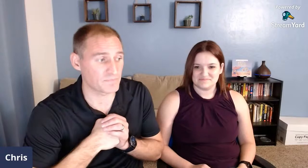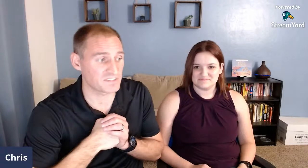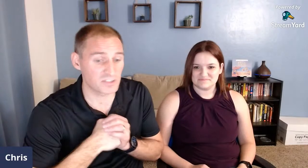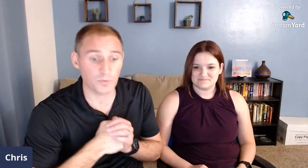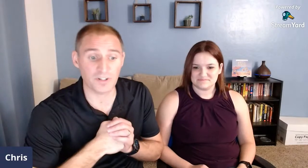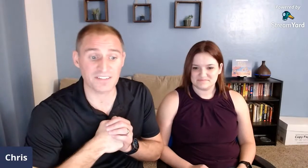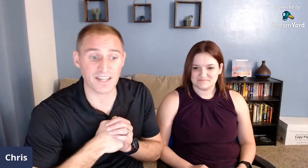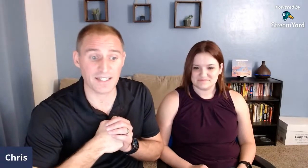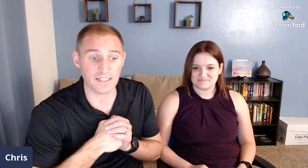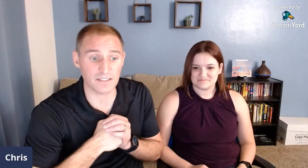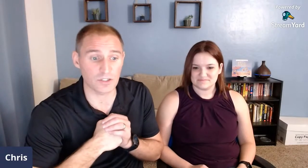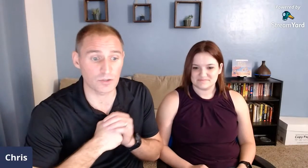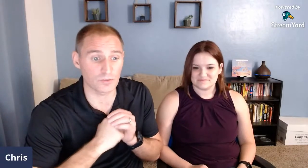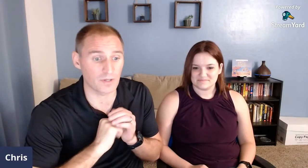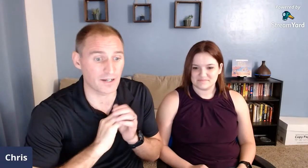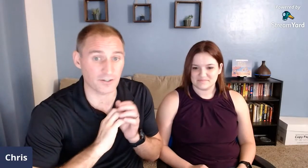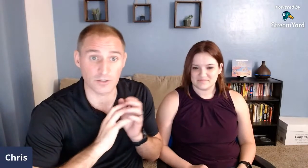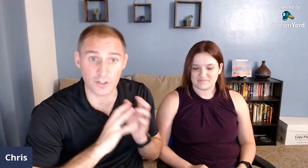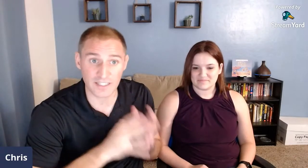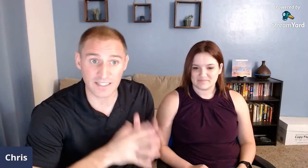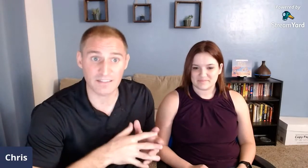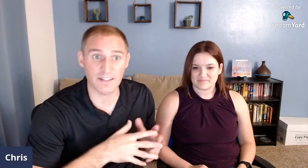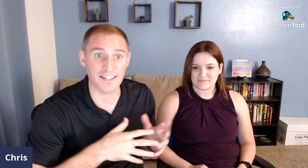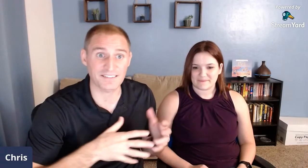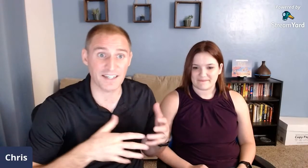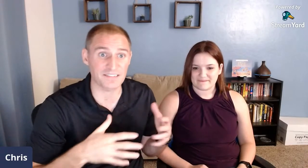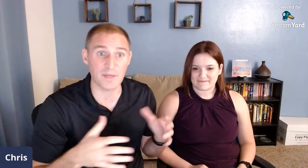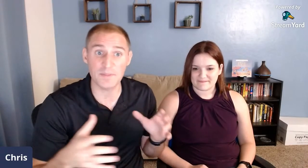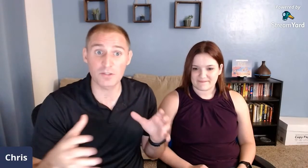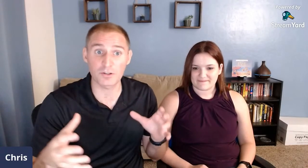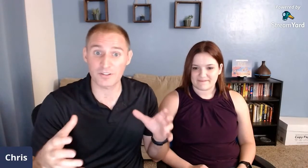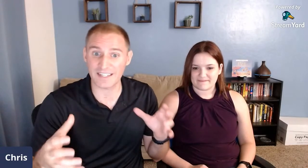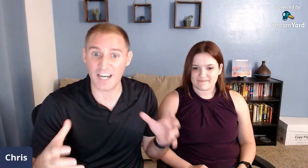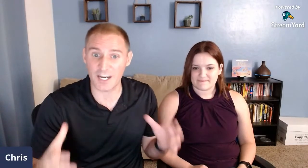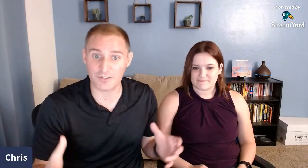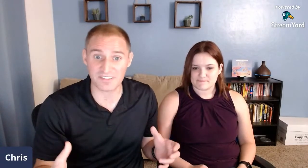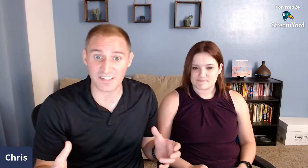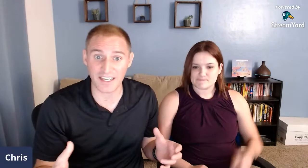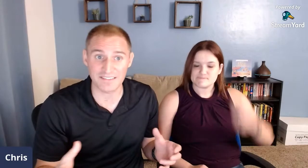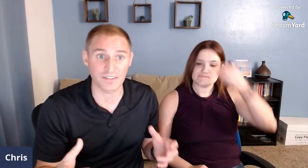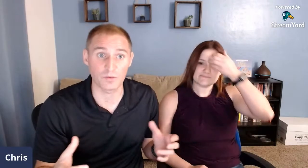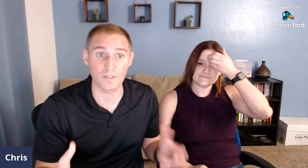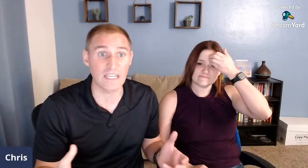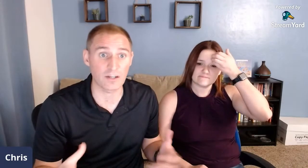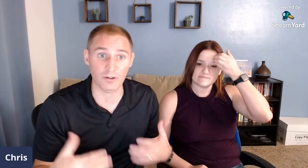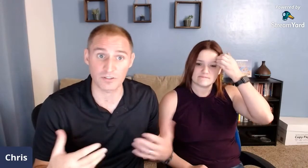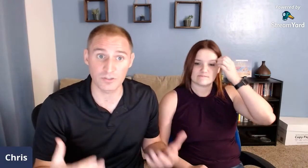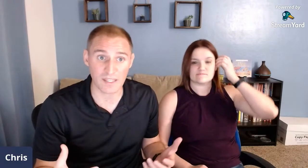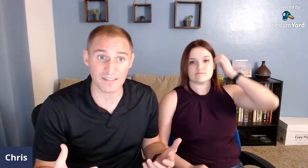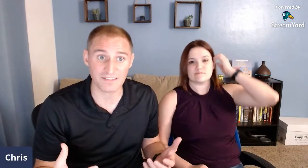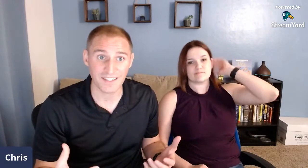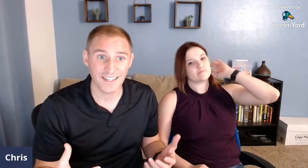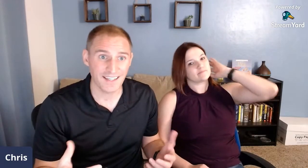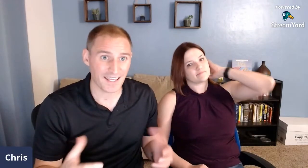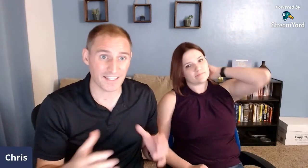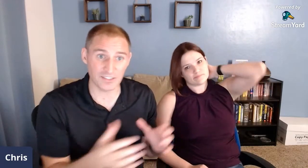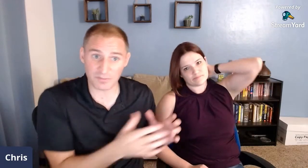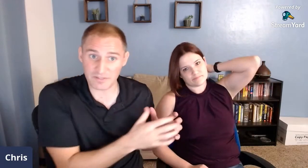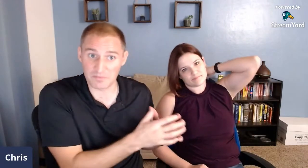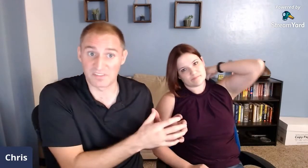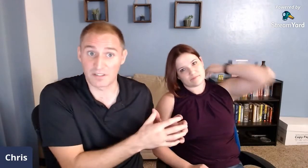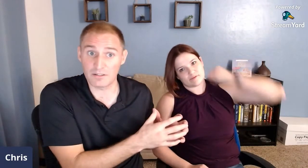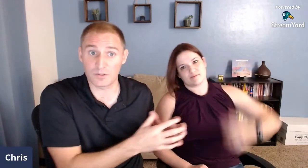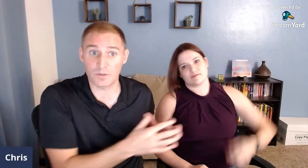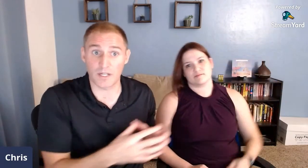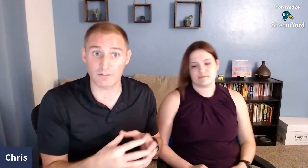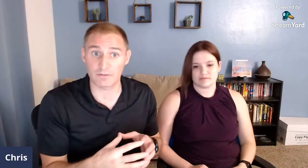are super excited. You are learning signs. Maybe you learn like 100 signs in a week or 2 weeks, and you just went